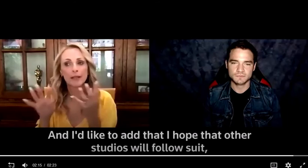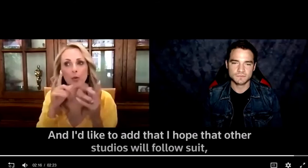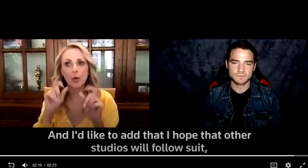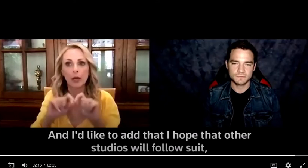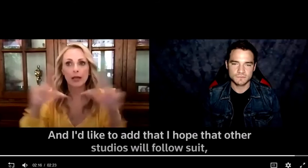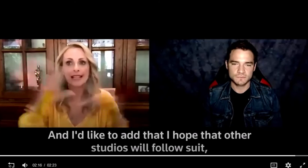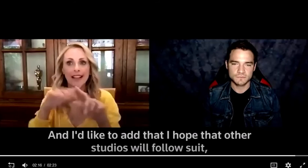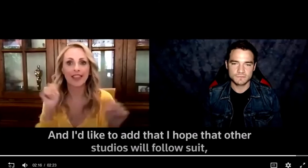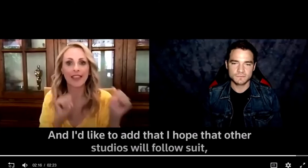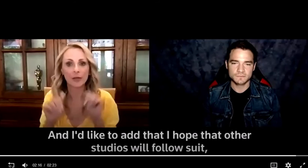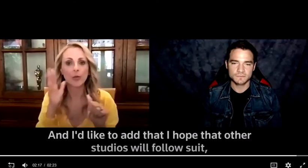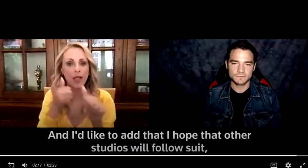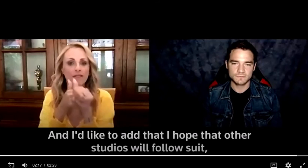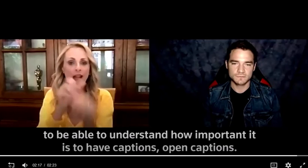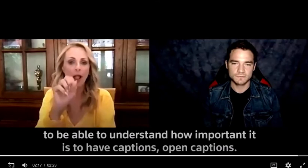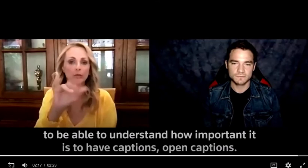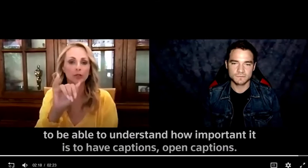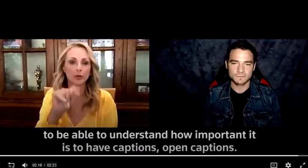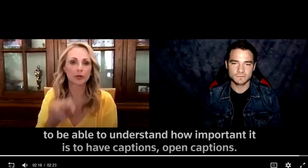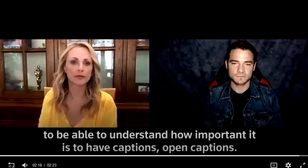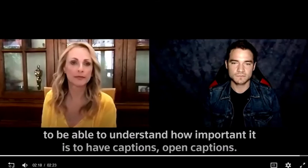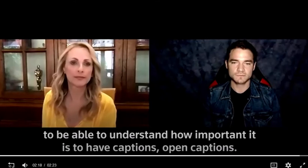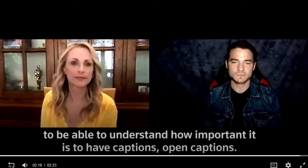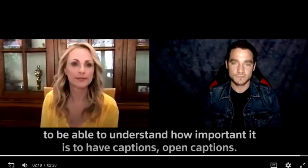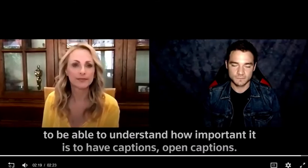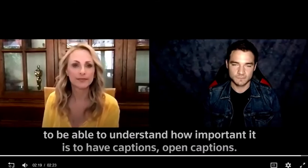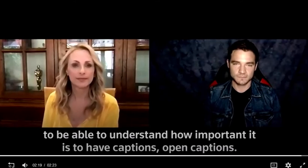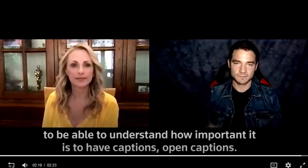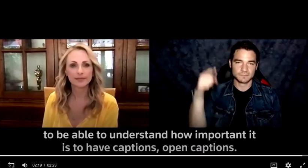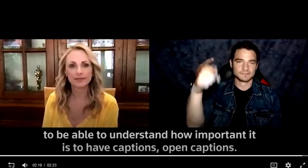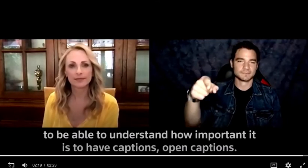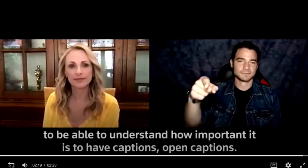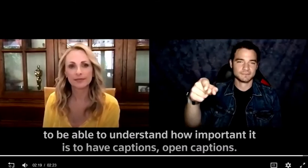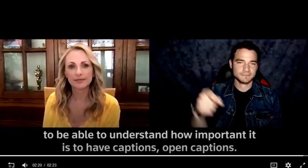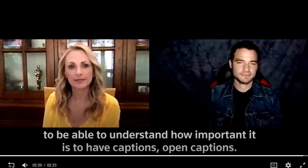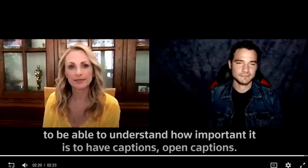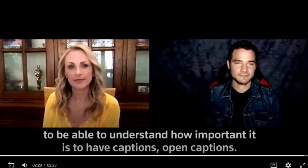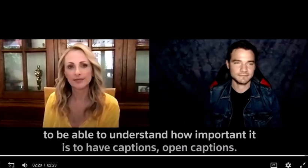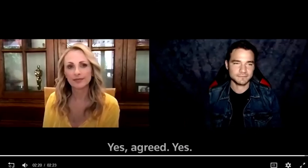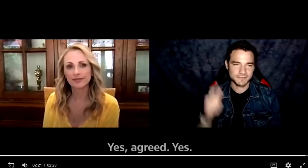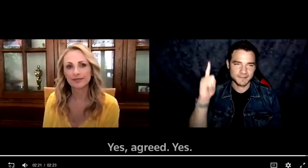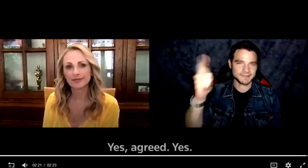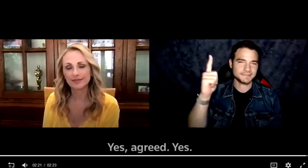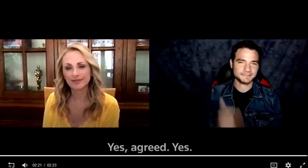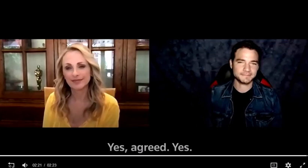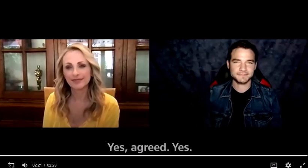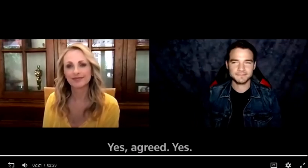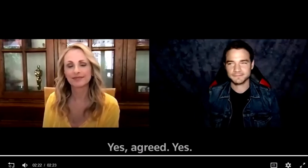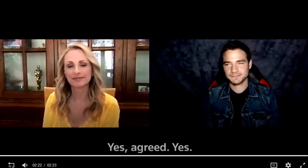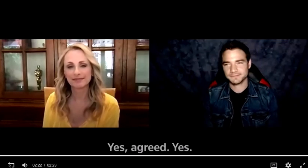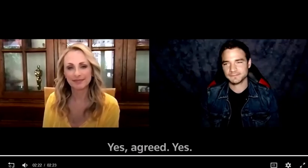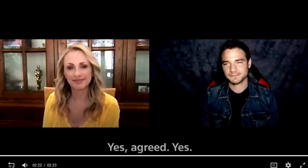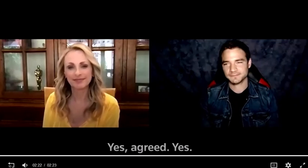other studios will follow suit to be able to understand how important it is to have captions, open captions. Yes, agreed. Yes,